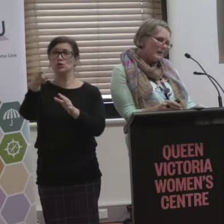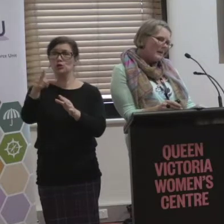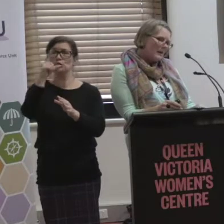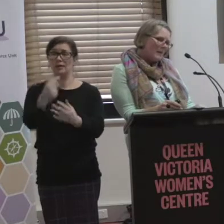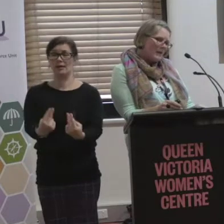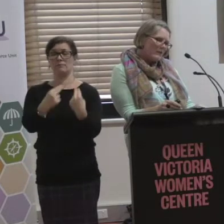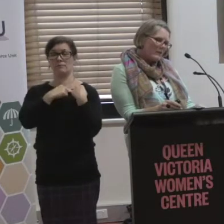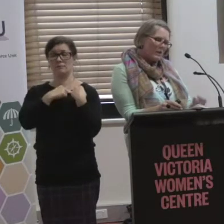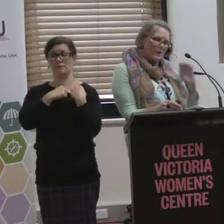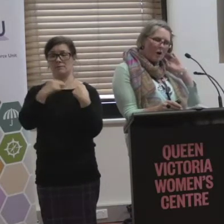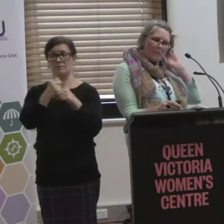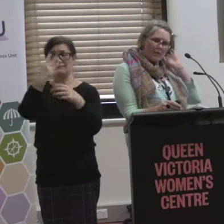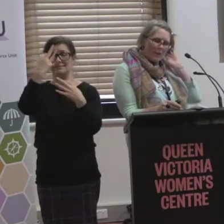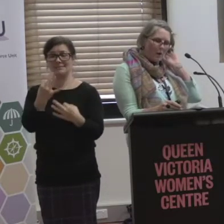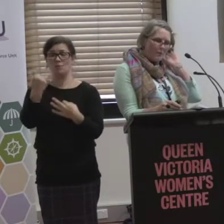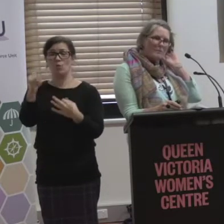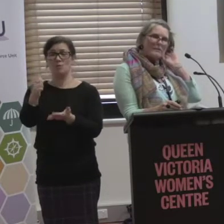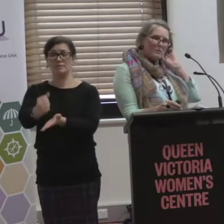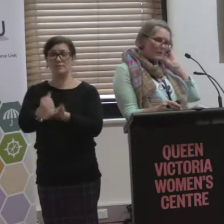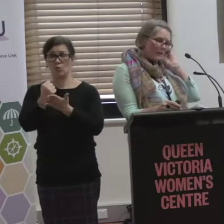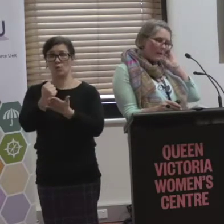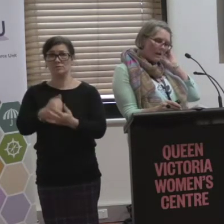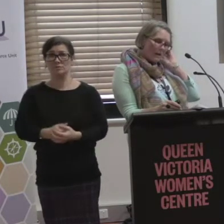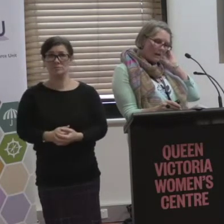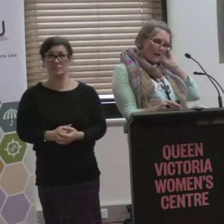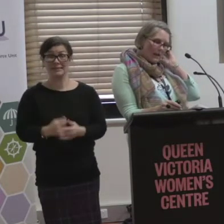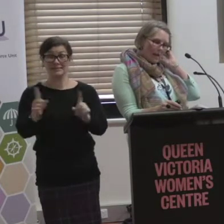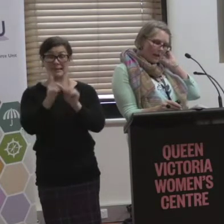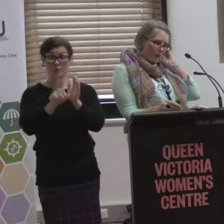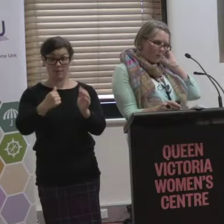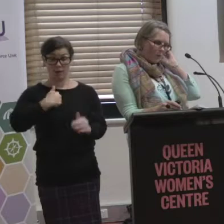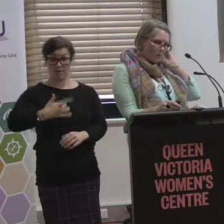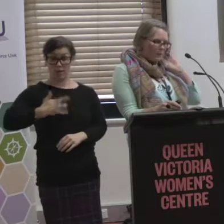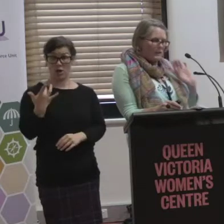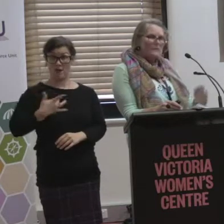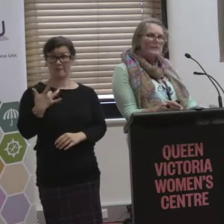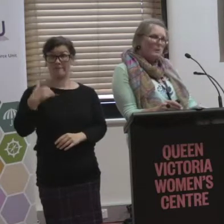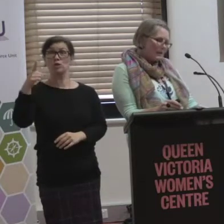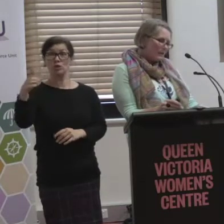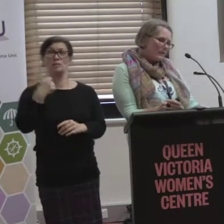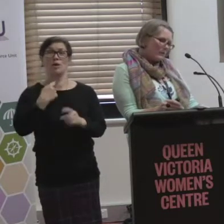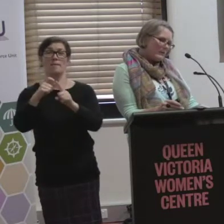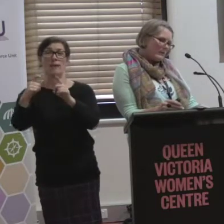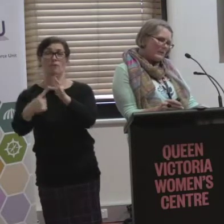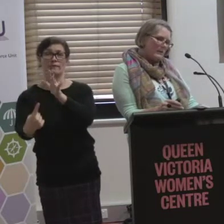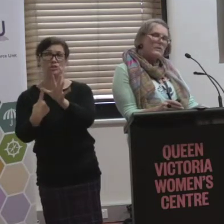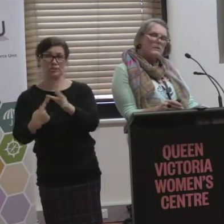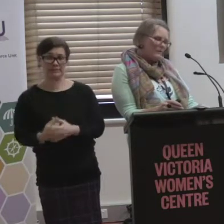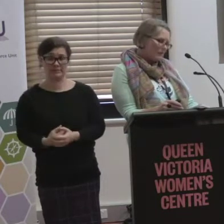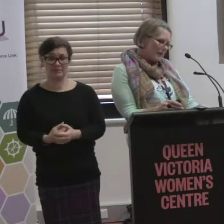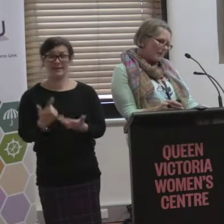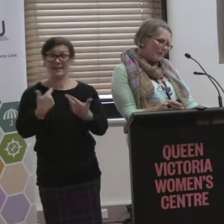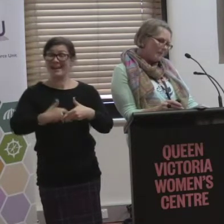decisions. Powers of attorney operate while the principal is alive and wants or needs someone else to assist them